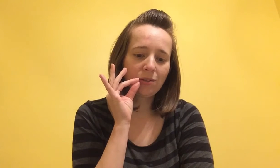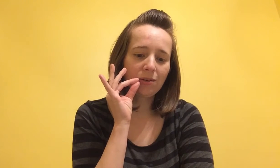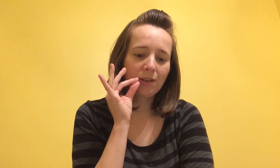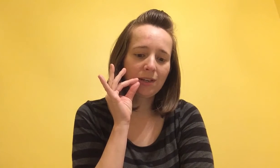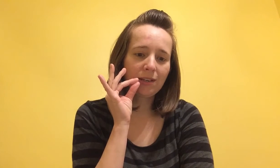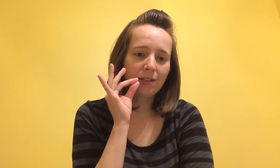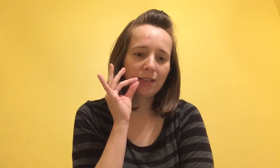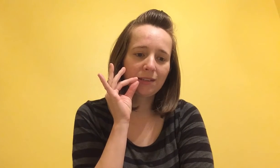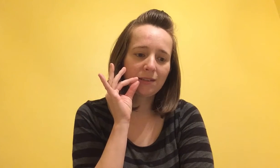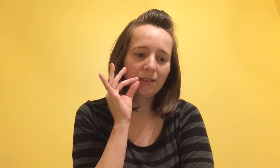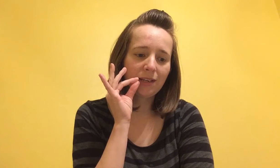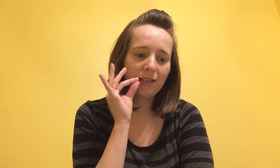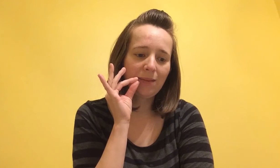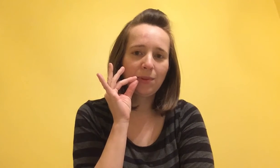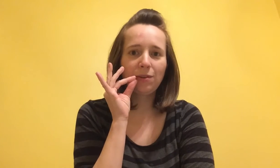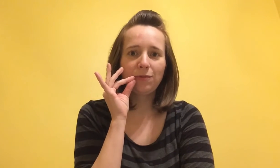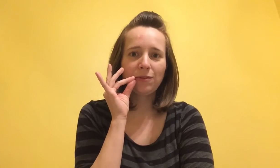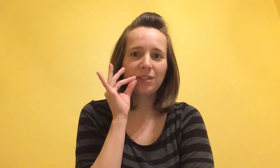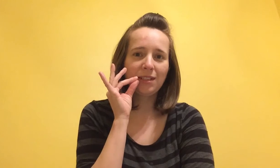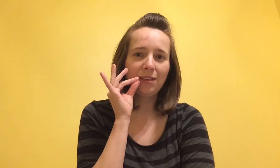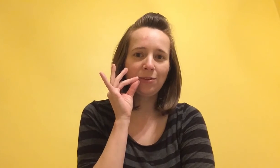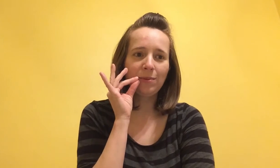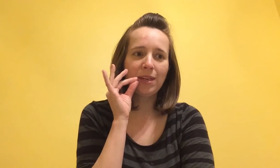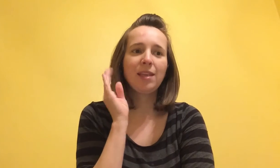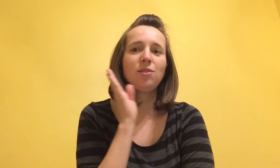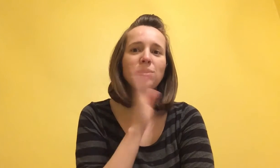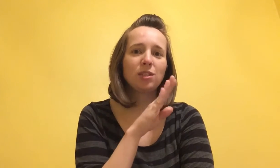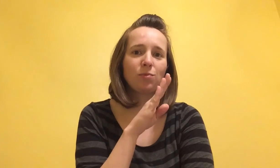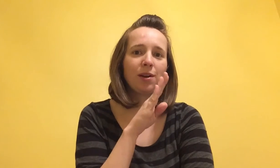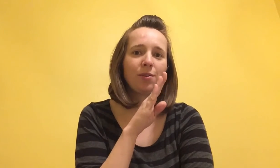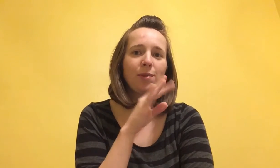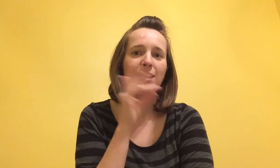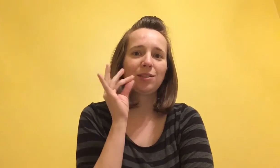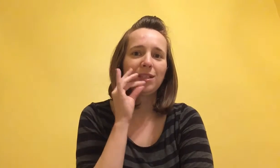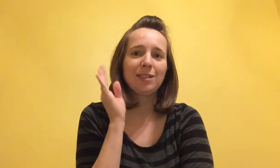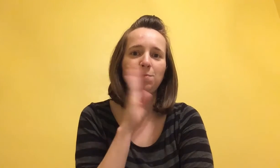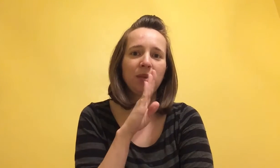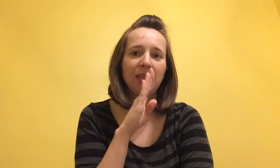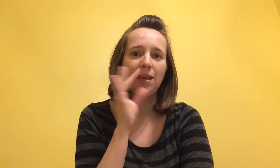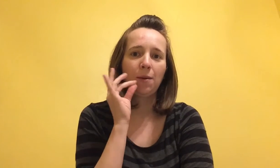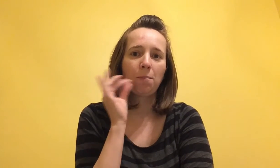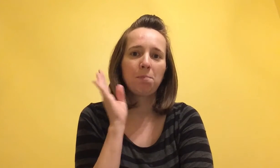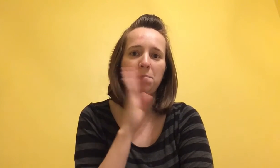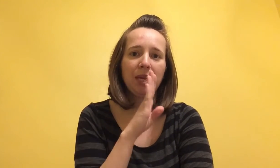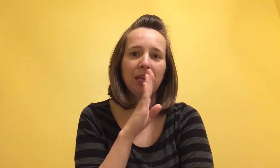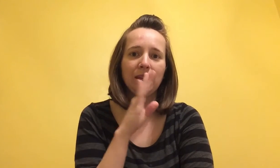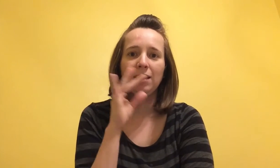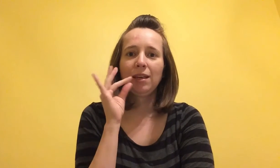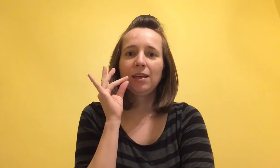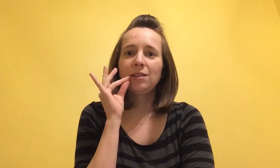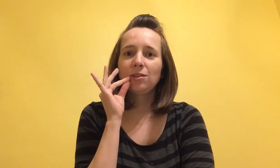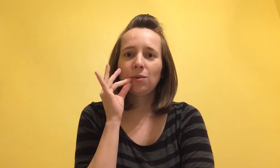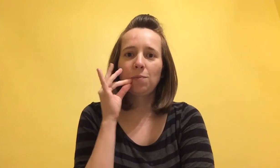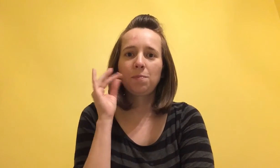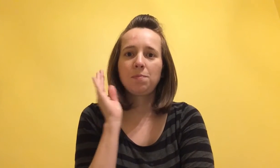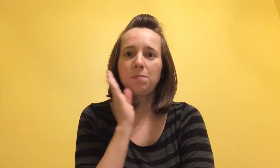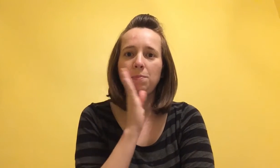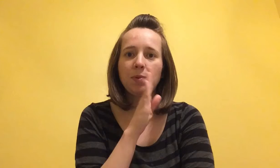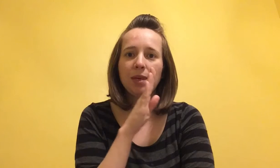to kind of keep it there for just a little bit, and then you just swat it away. So this is B. So B.